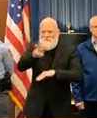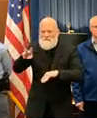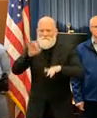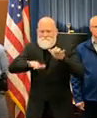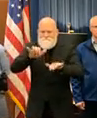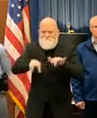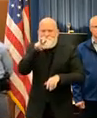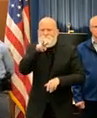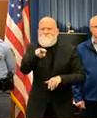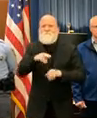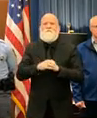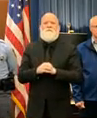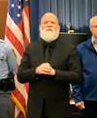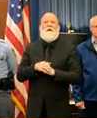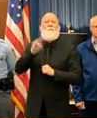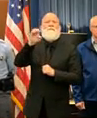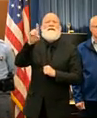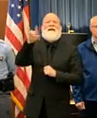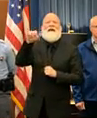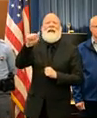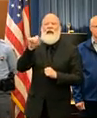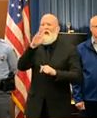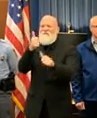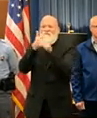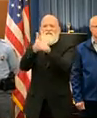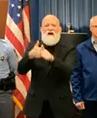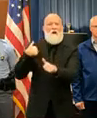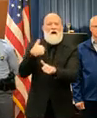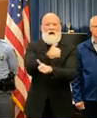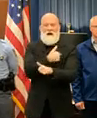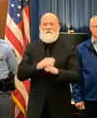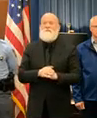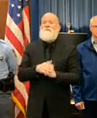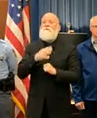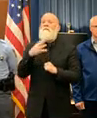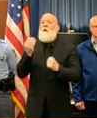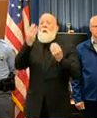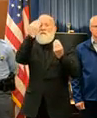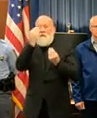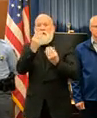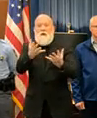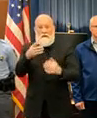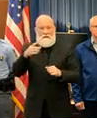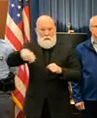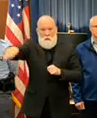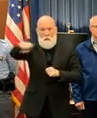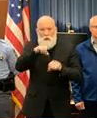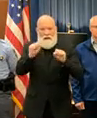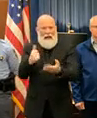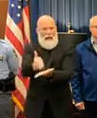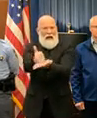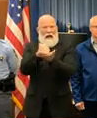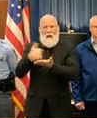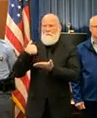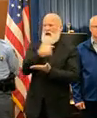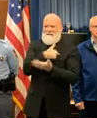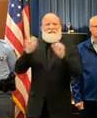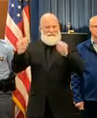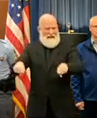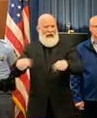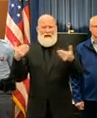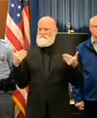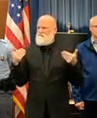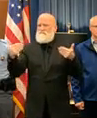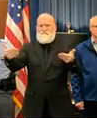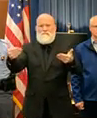knowing what to do in the event of winter weather, you can help us minimize risks, reduce the time it takes to recover, and most importantly,